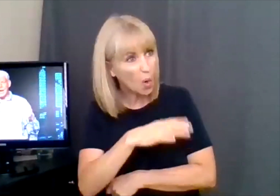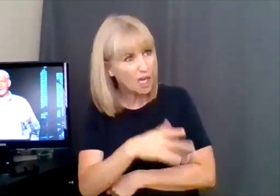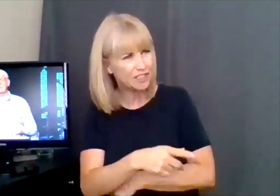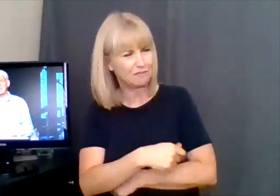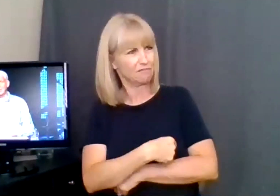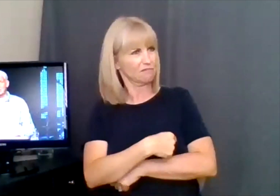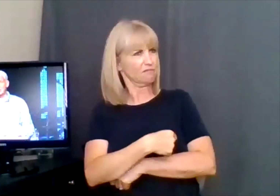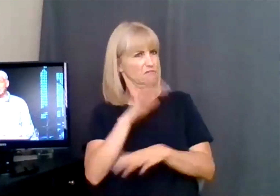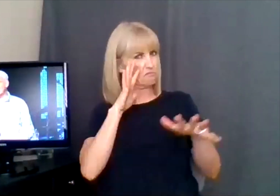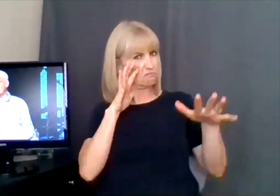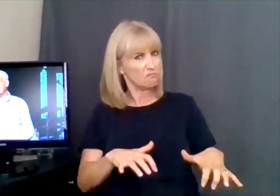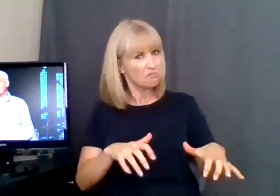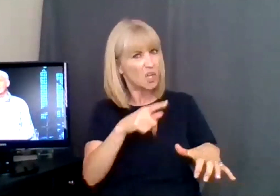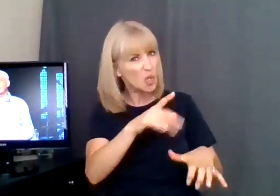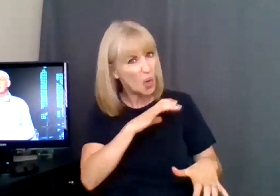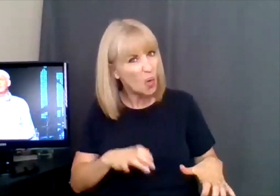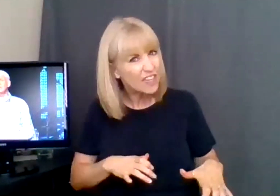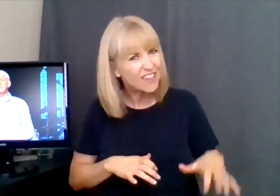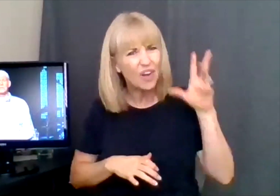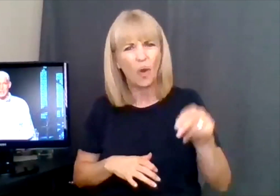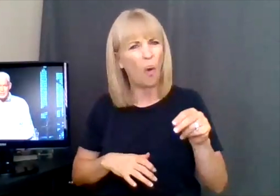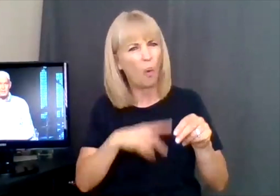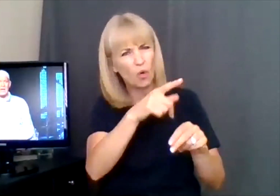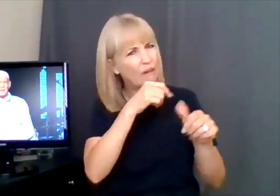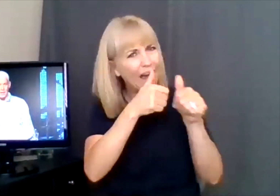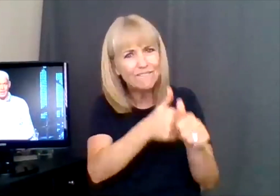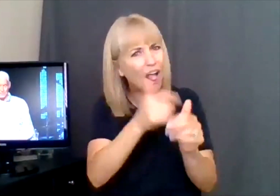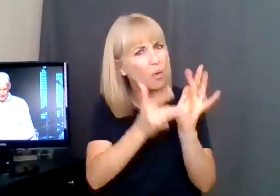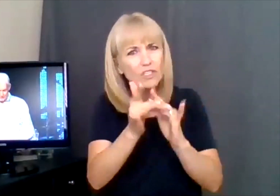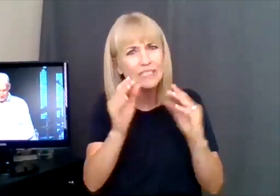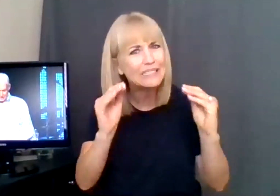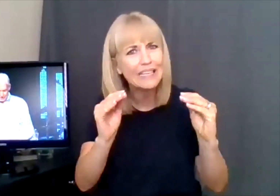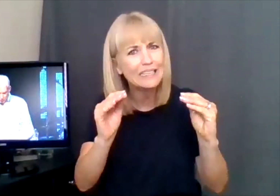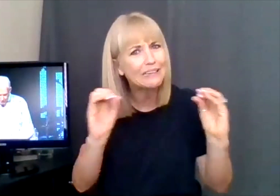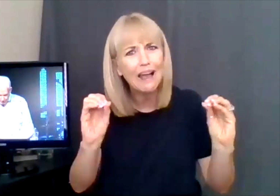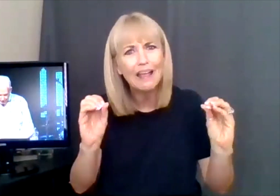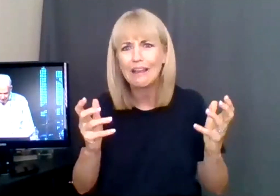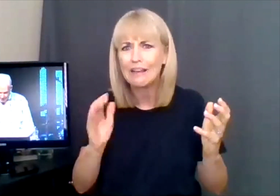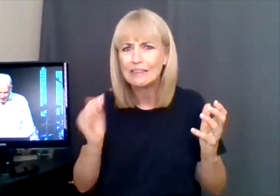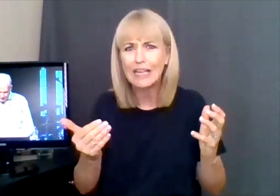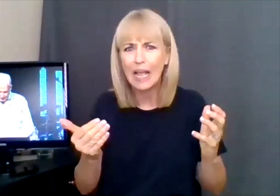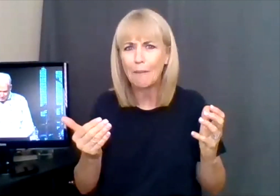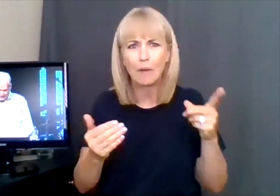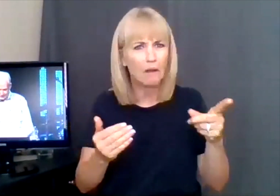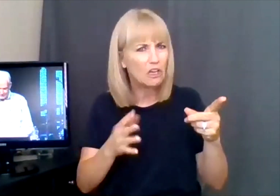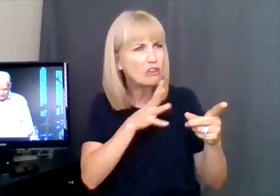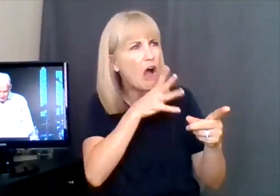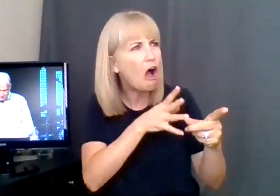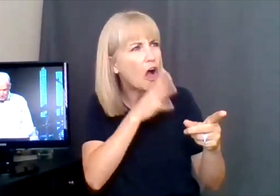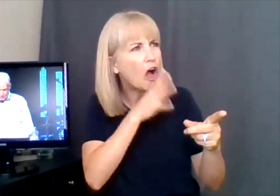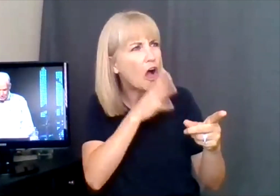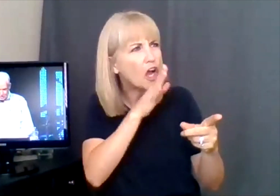quite shocked that they're a Christian because they don't look like they're following the teachings of Jesus at all. And the words that are coming in their mouth doesn't sound